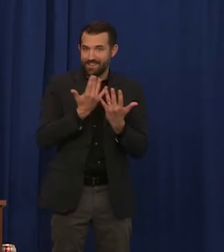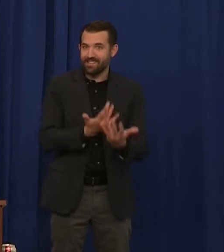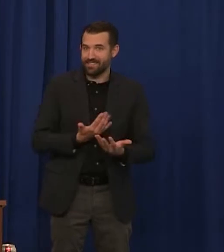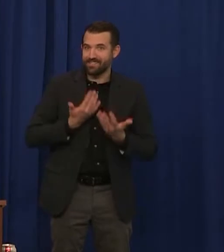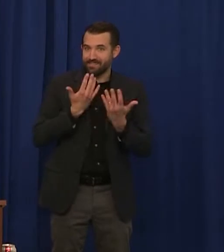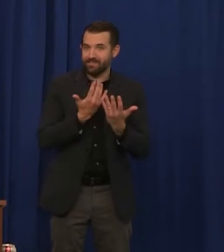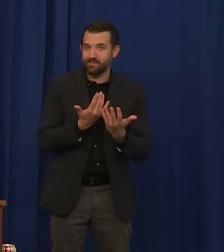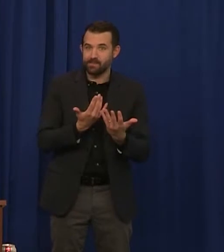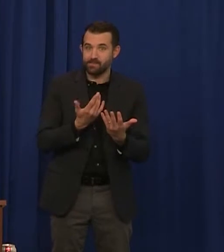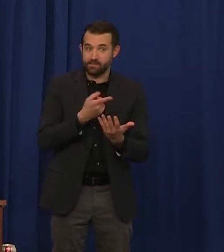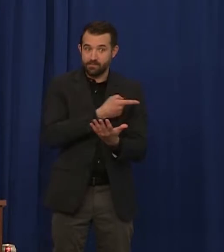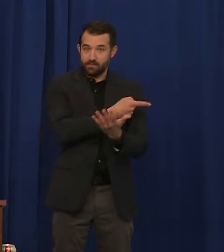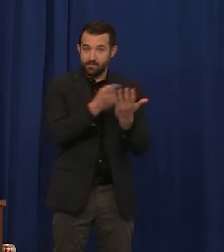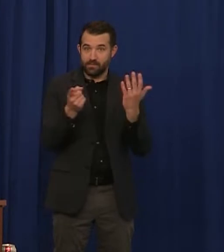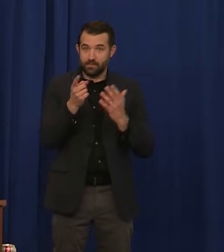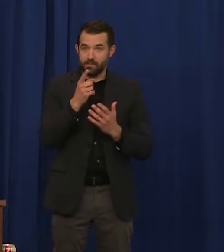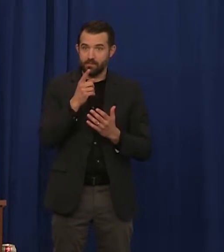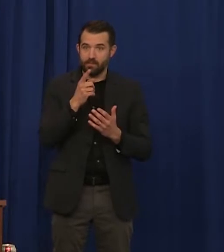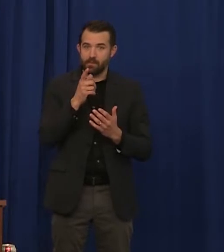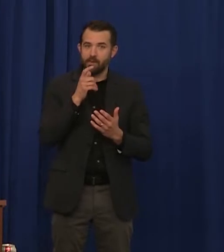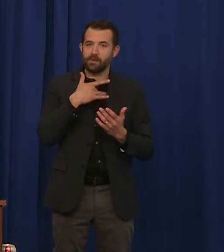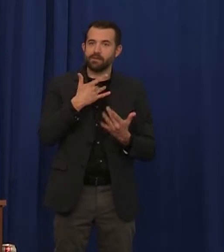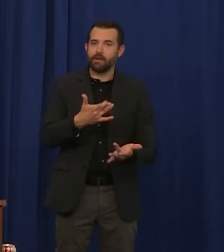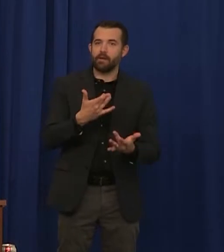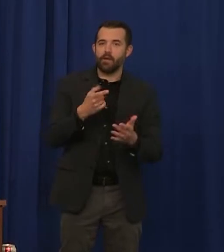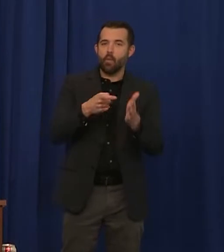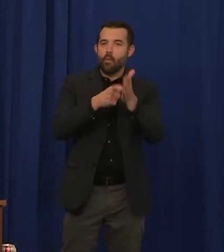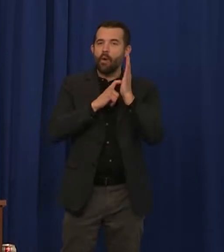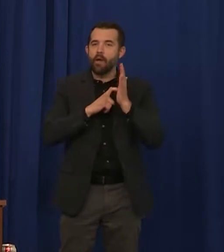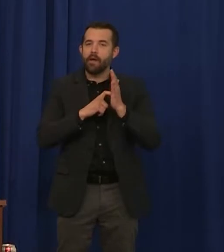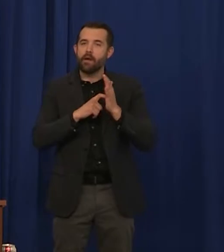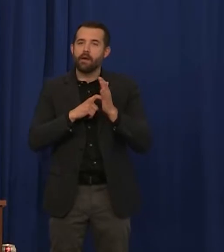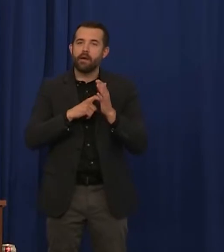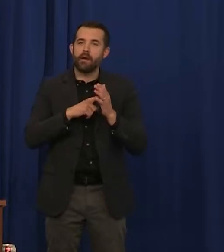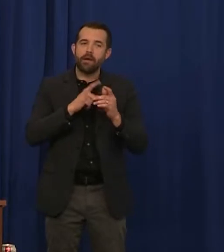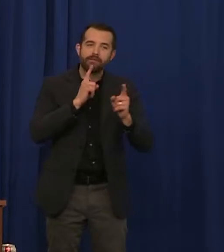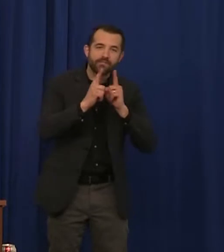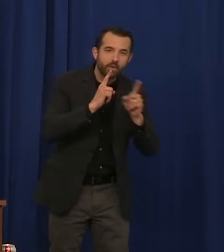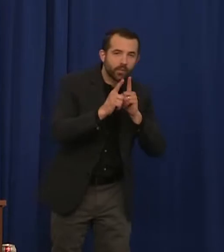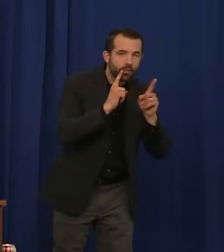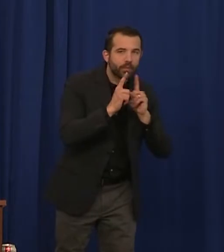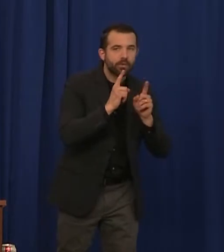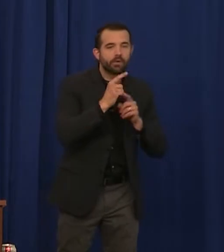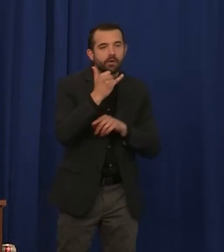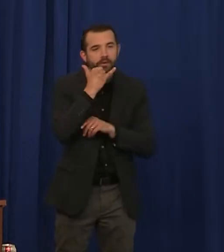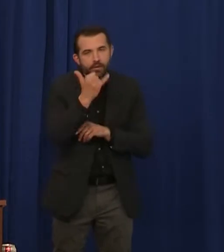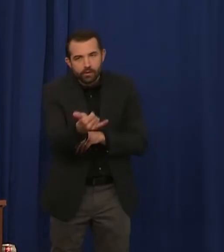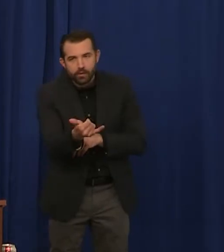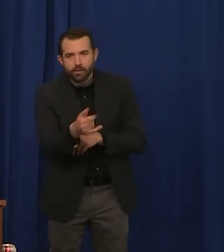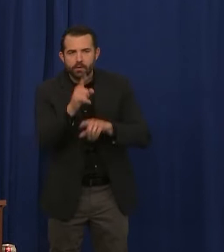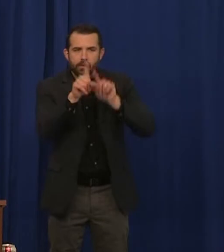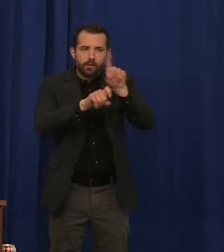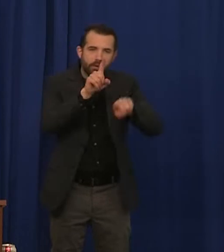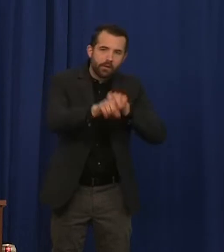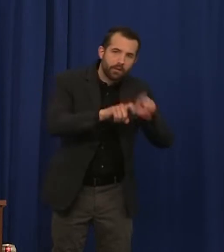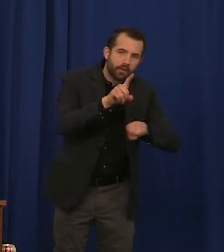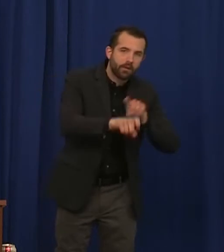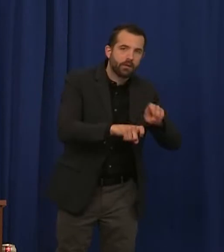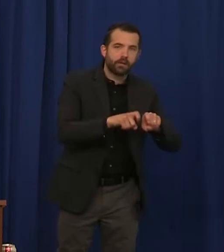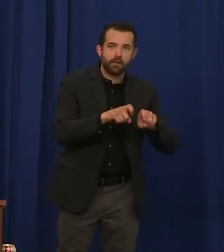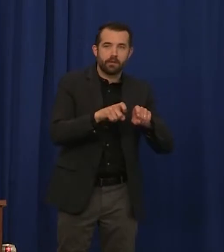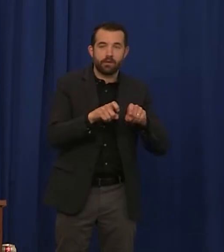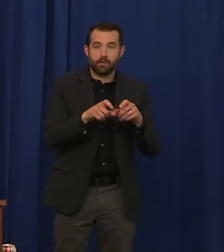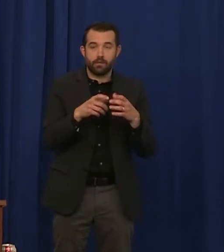would normally require a fact-finding interview. This is not an action that I would normally take